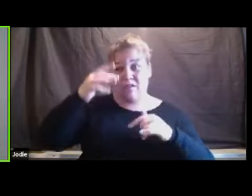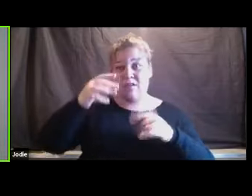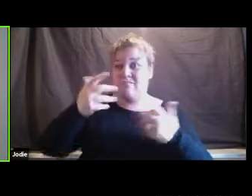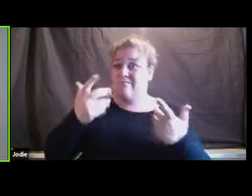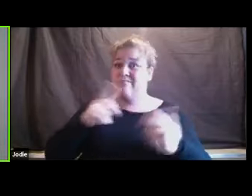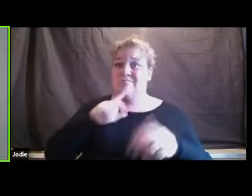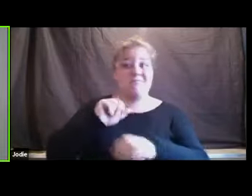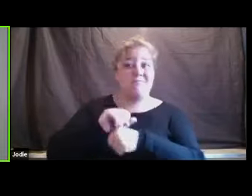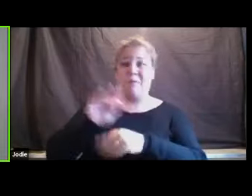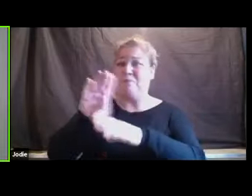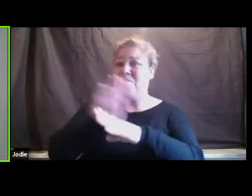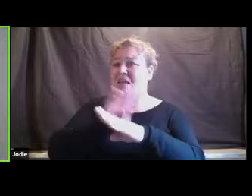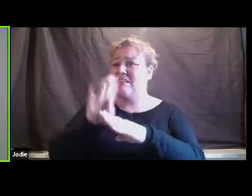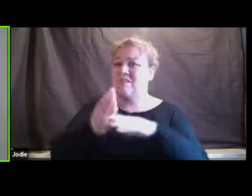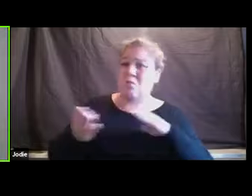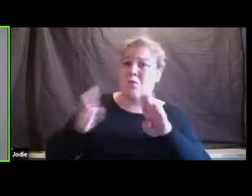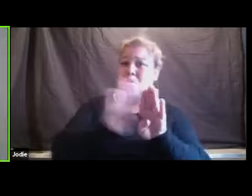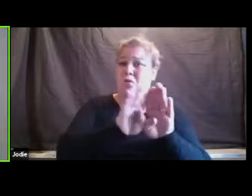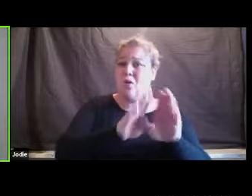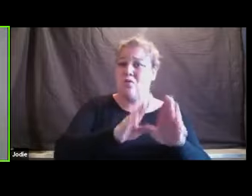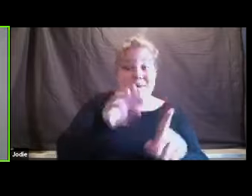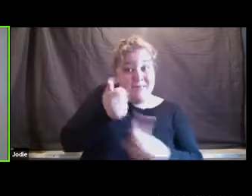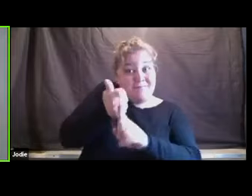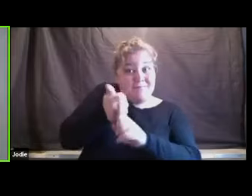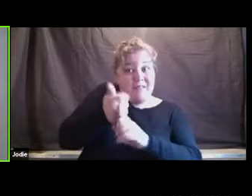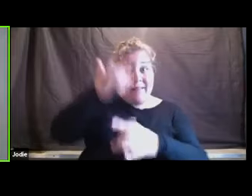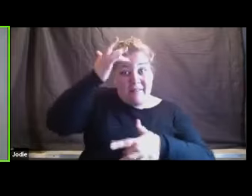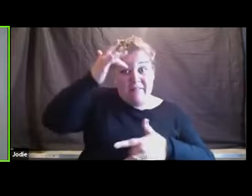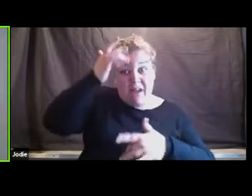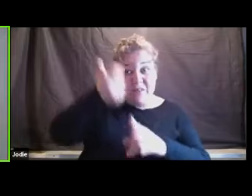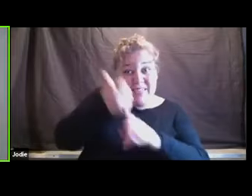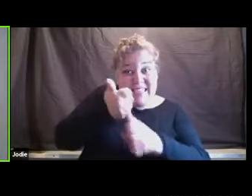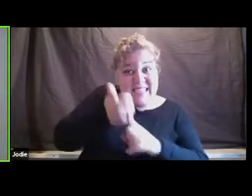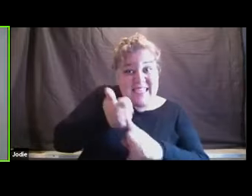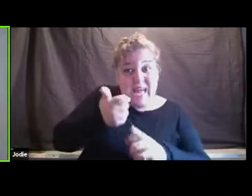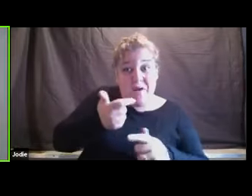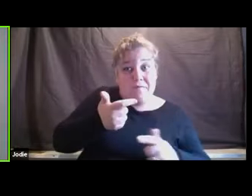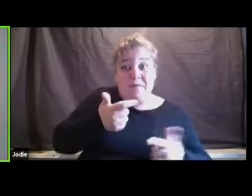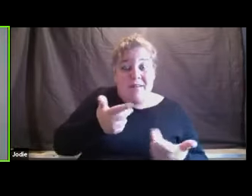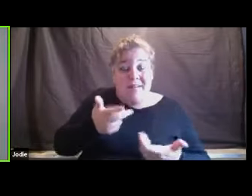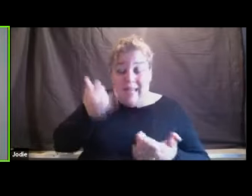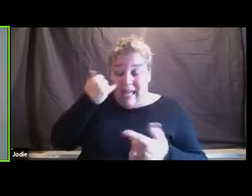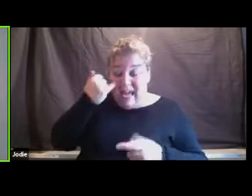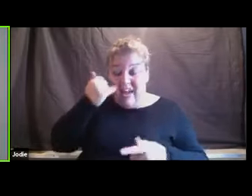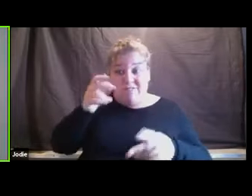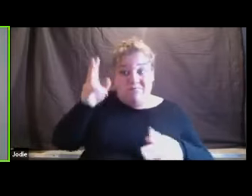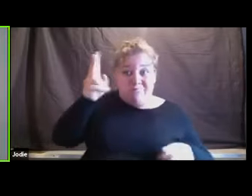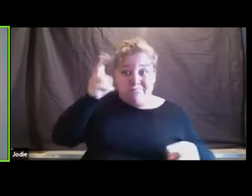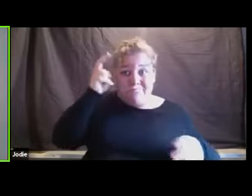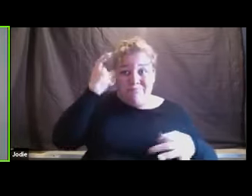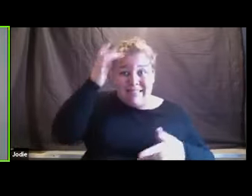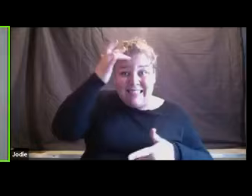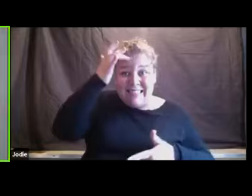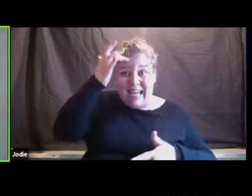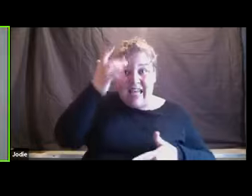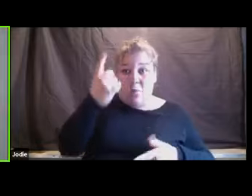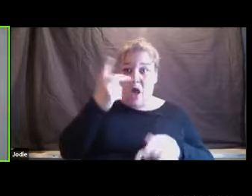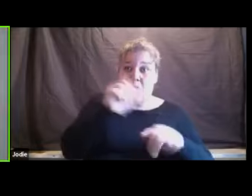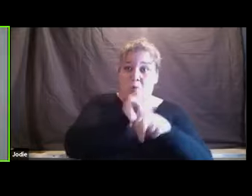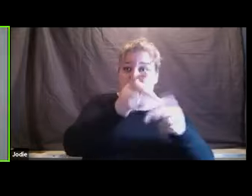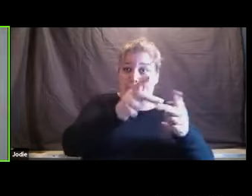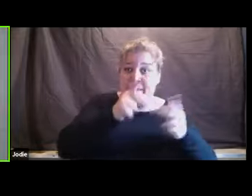businesses down on its own because people are sick and cannot work. and are then spreading it to others. So